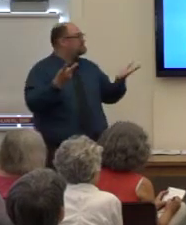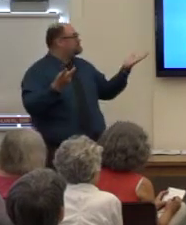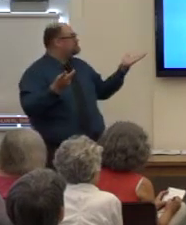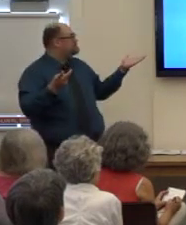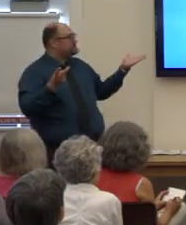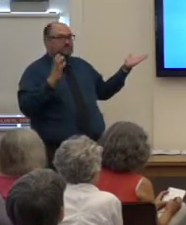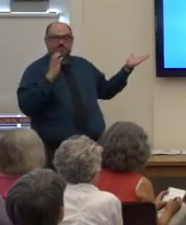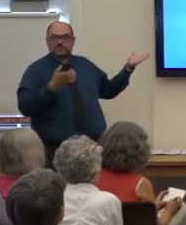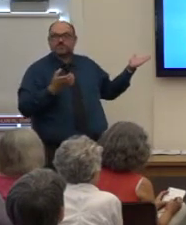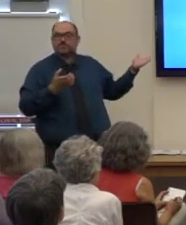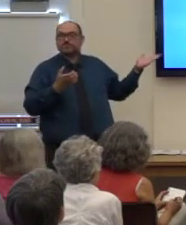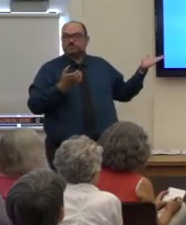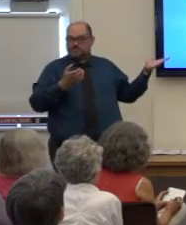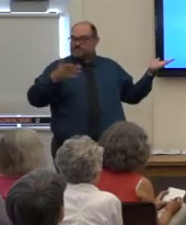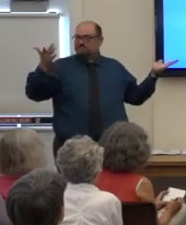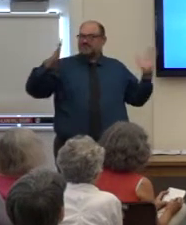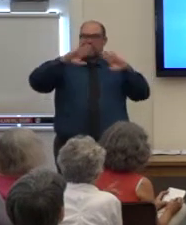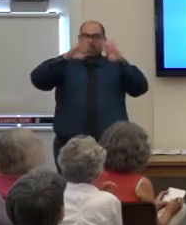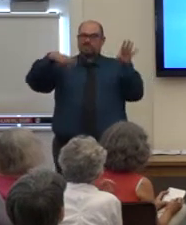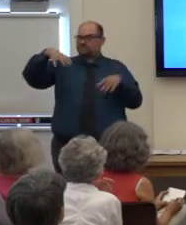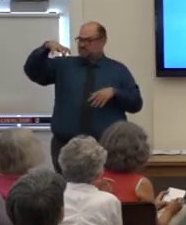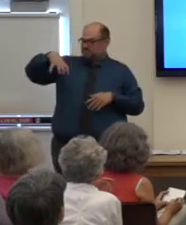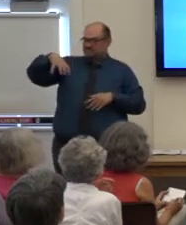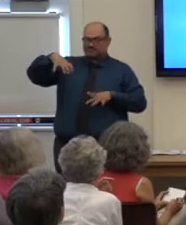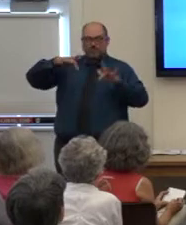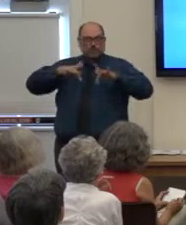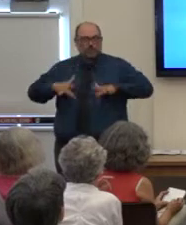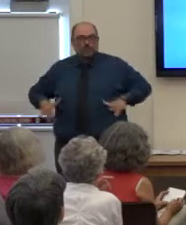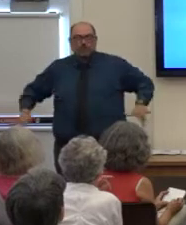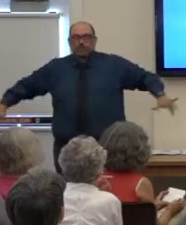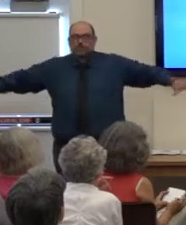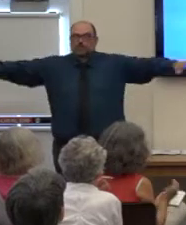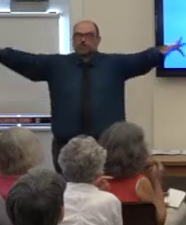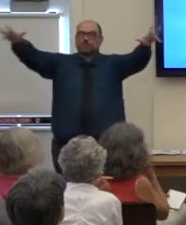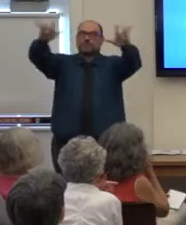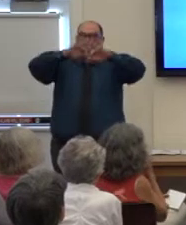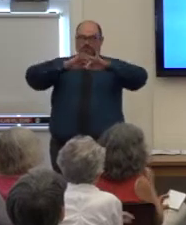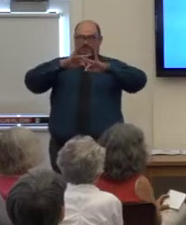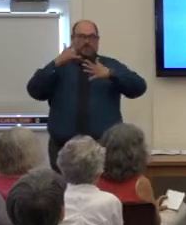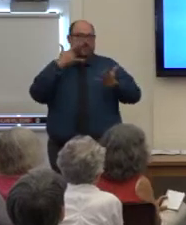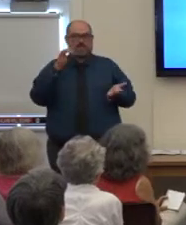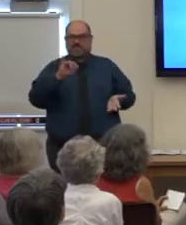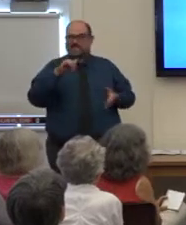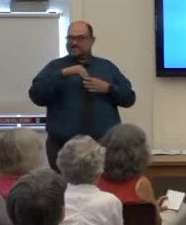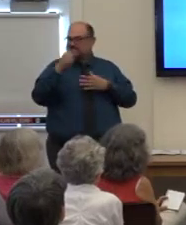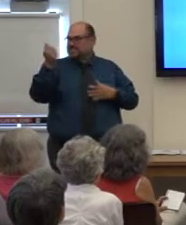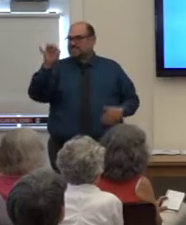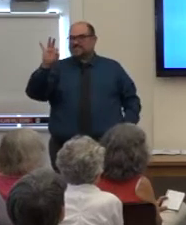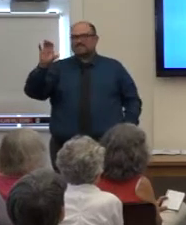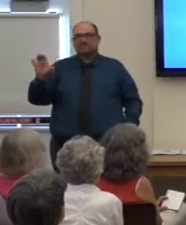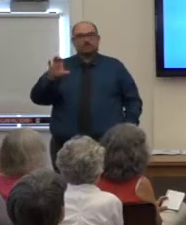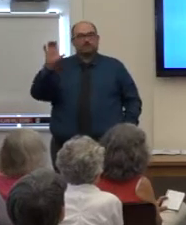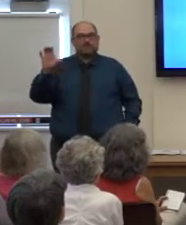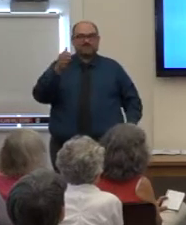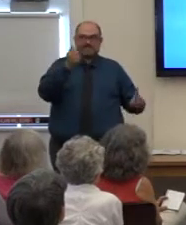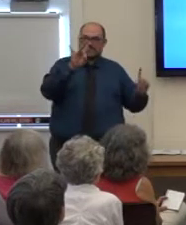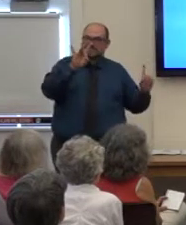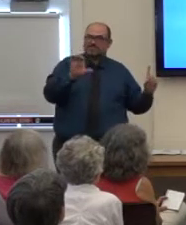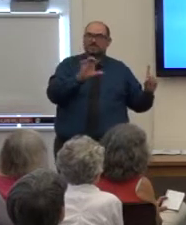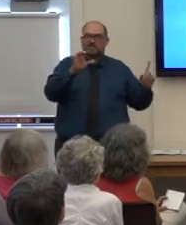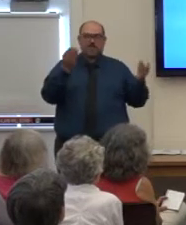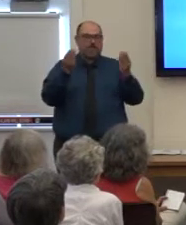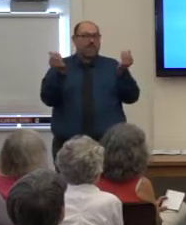earlier in the 19th century or in the 18th century, a land of open space,